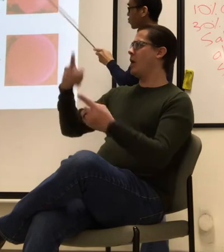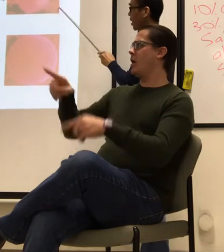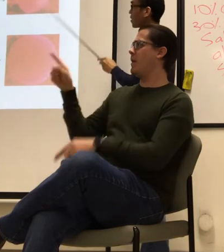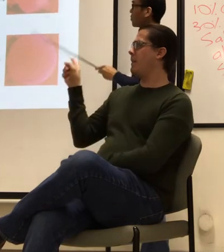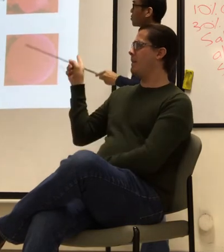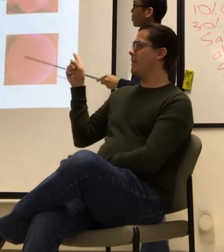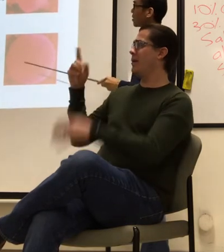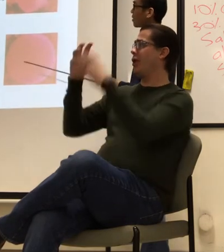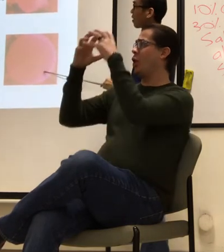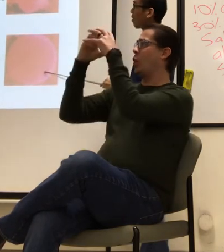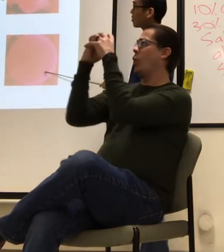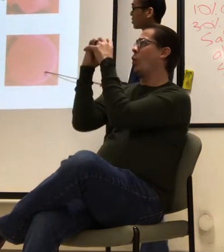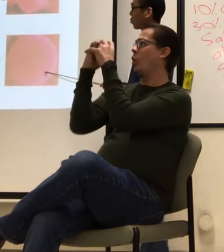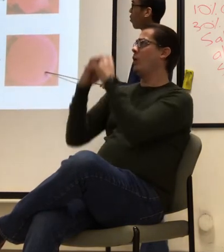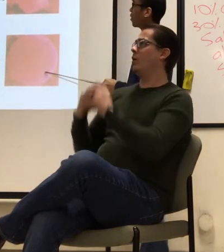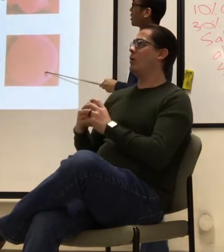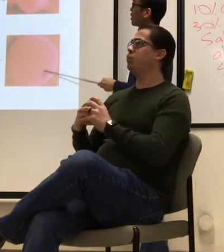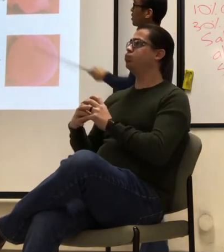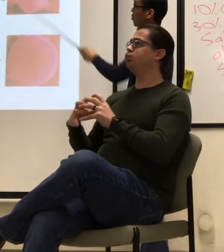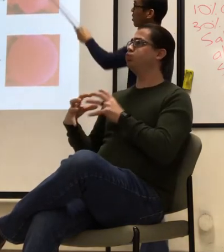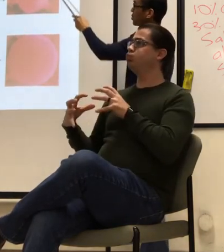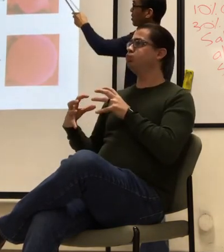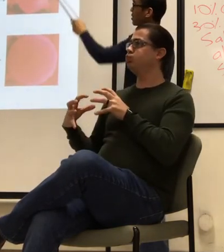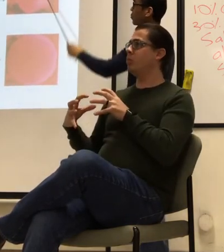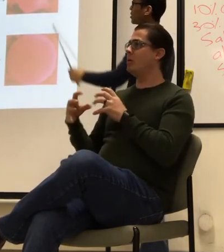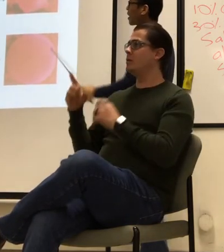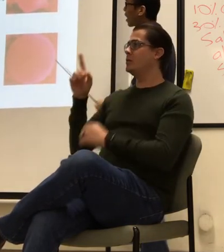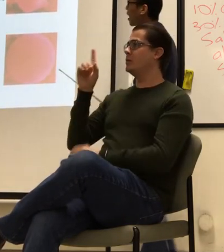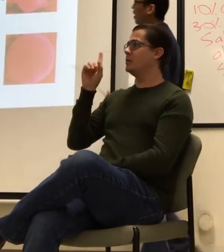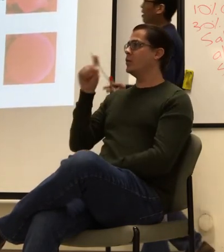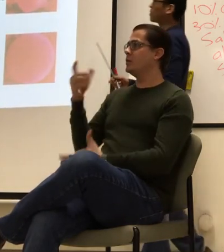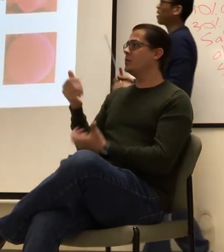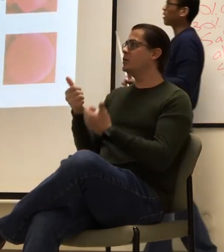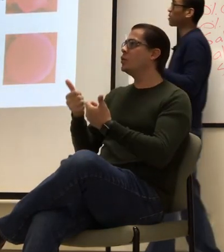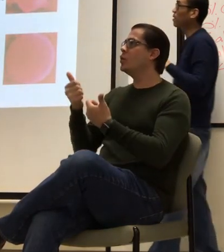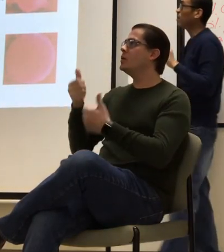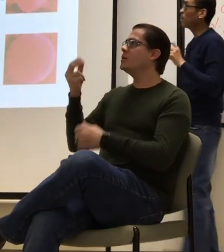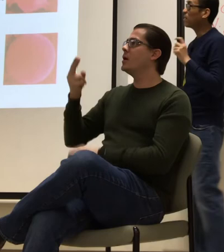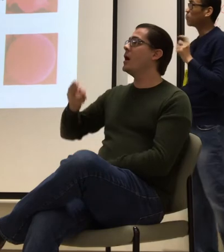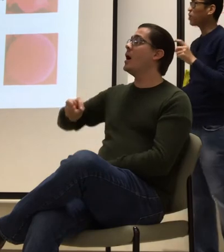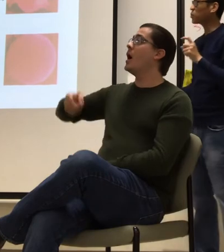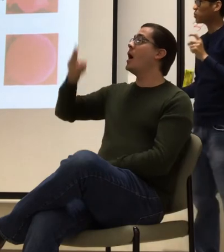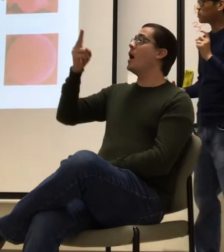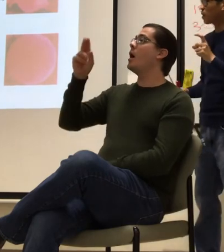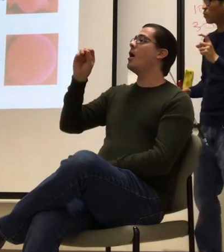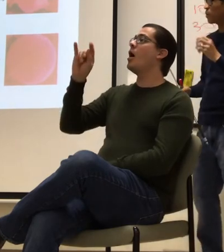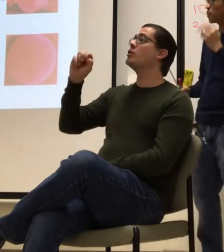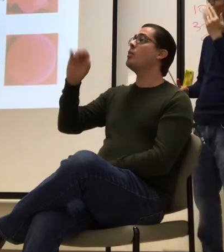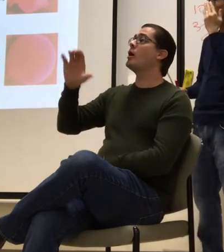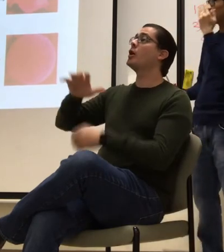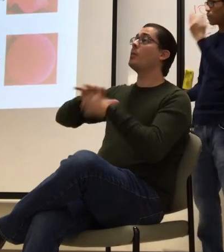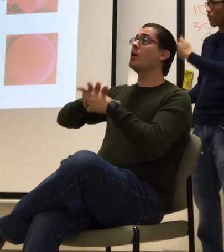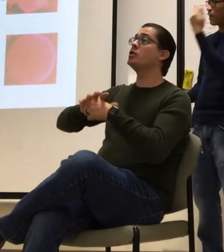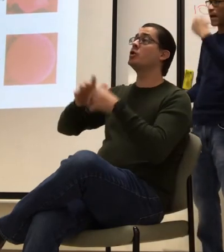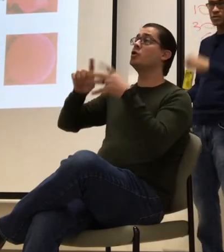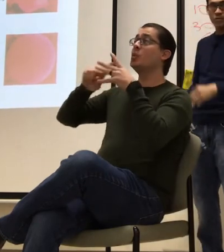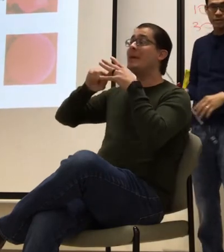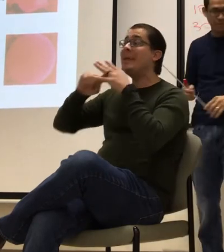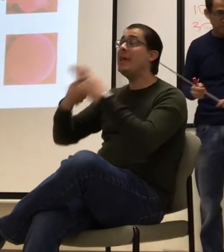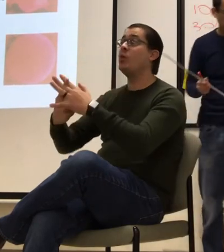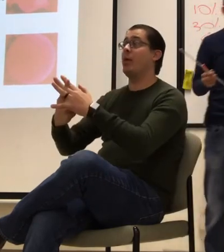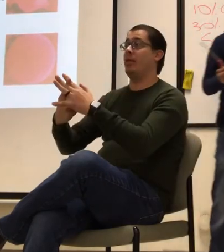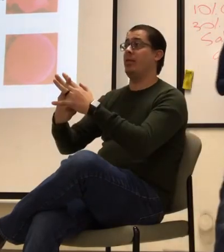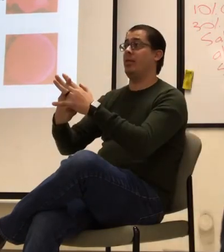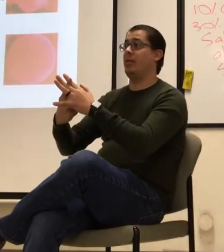This one shrank, this one got all swollen. The question is, which had a higher osmotic pressure to start with? Go ahead and answer